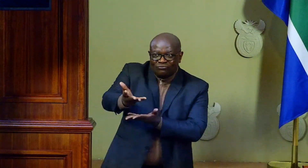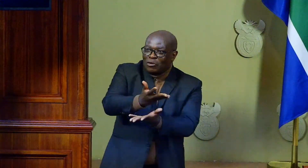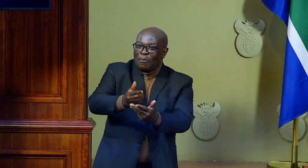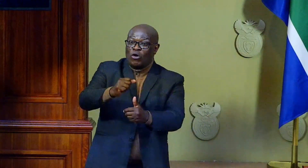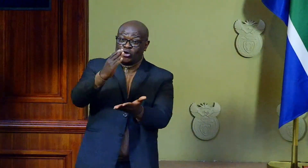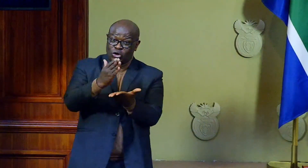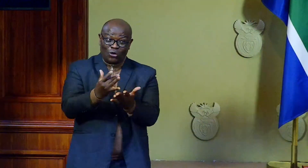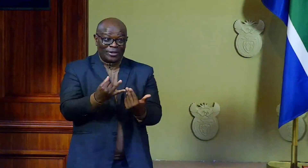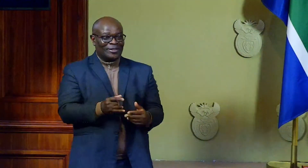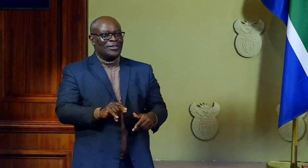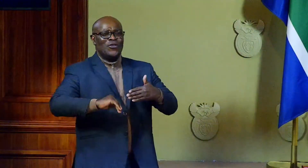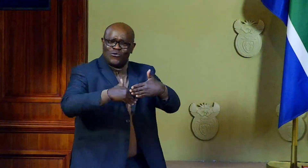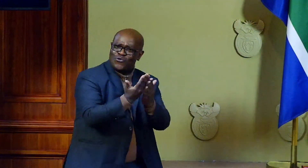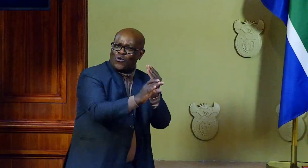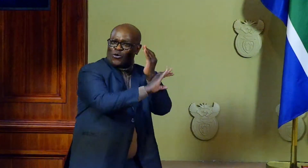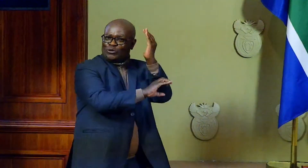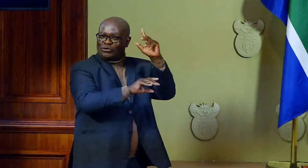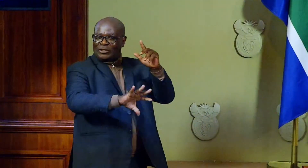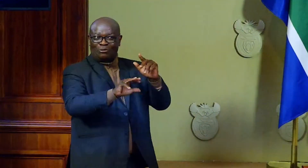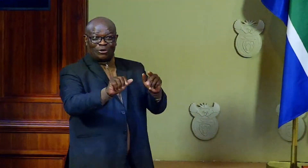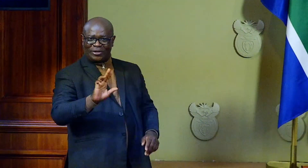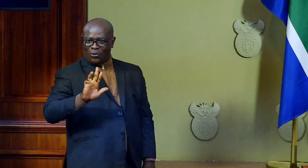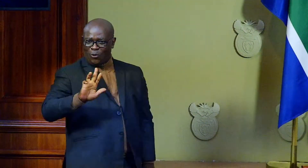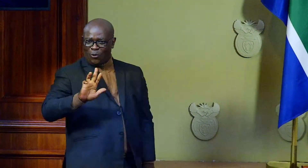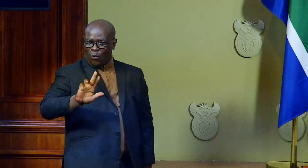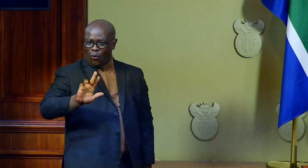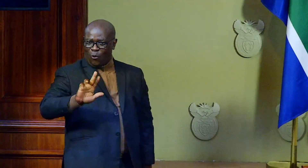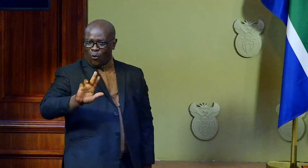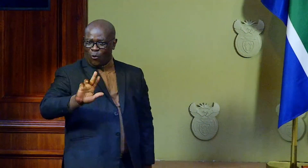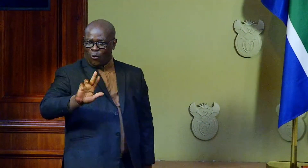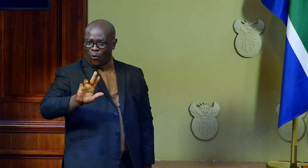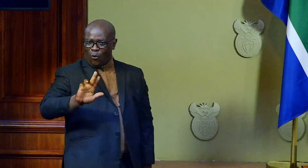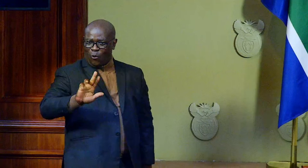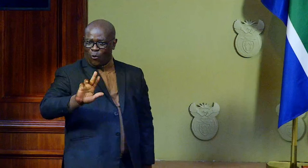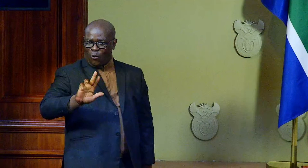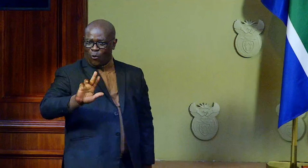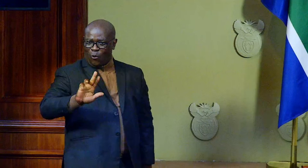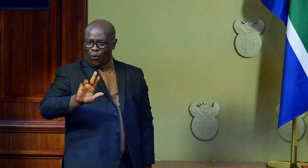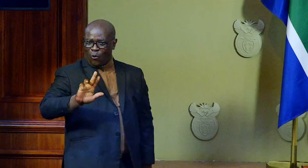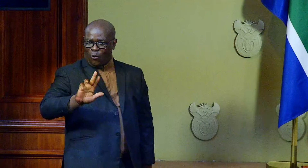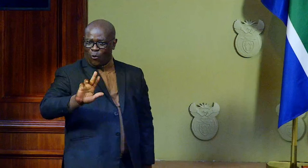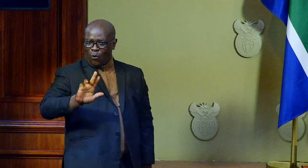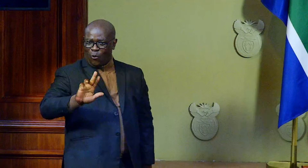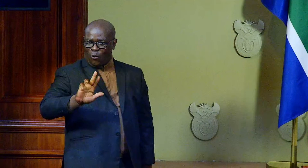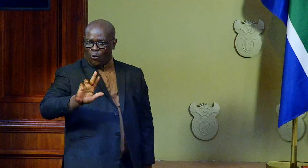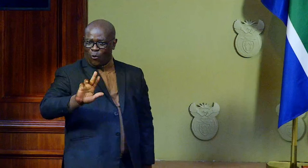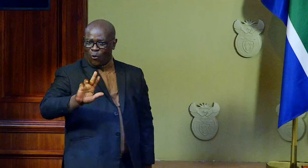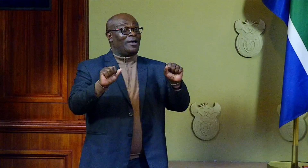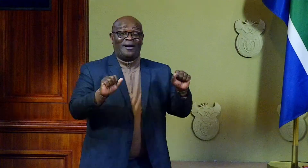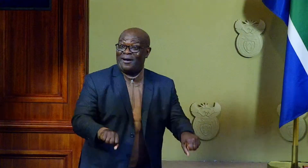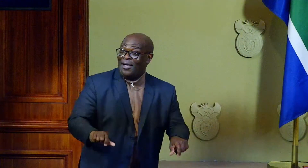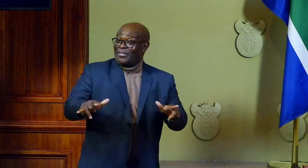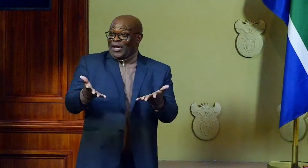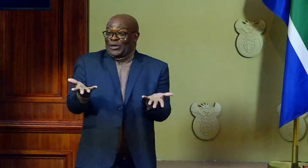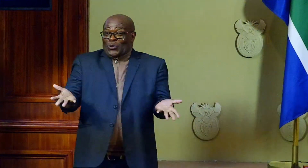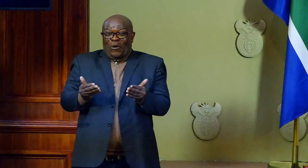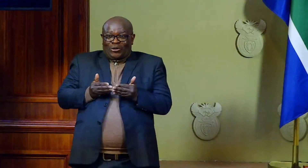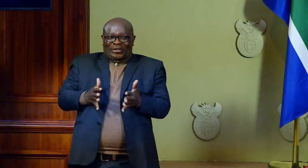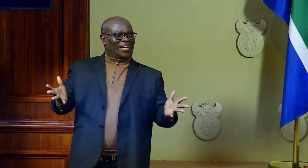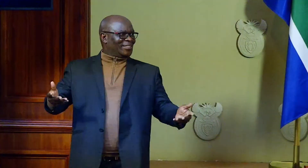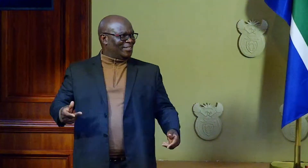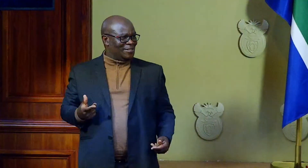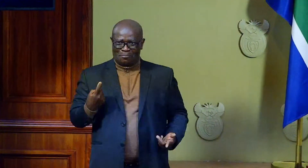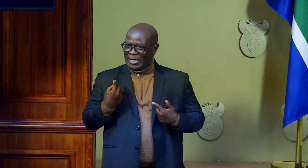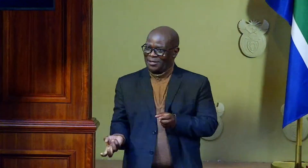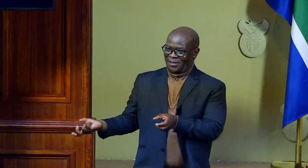was submitted to the ANC. Then there was a discussion to make sure that in 1996, sign language is included in the South African